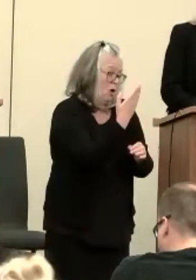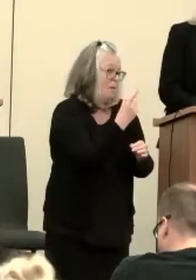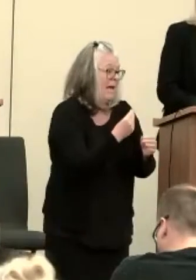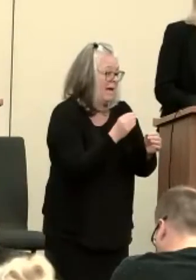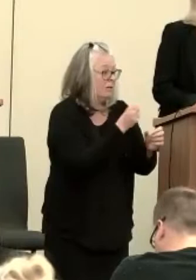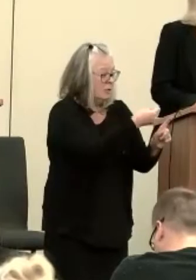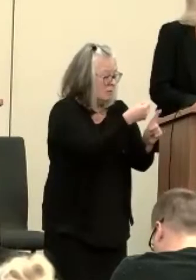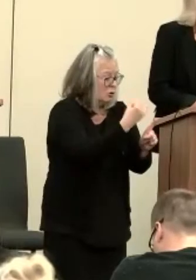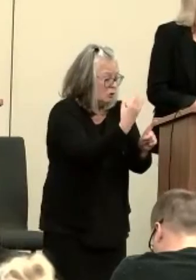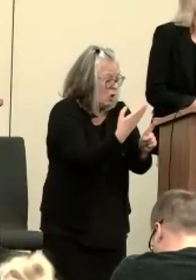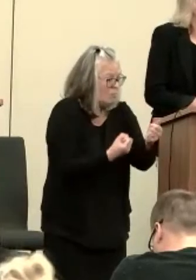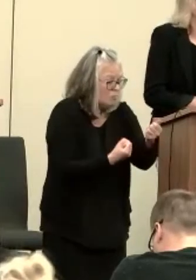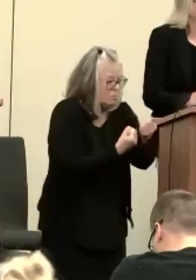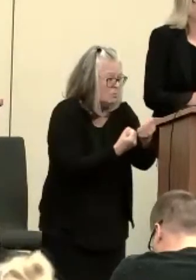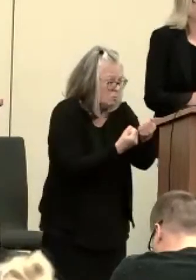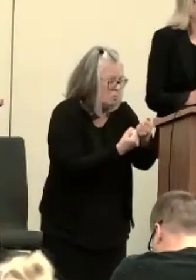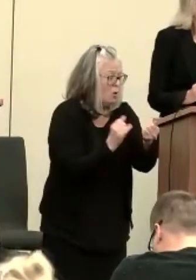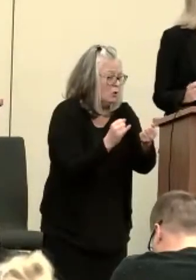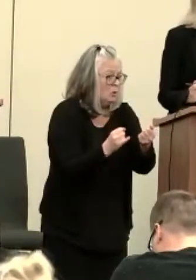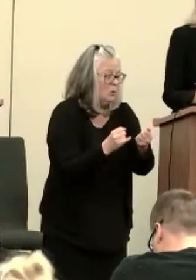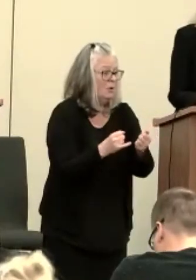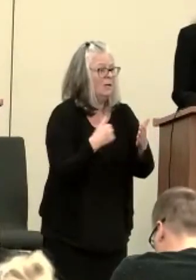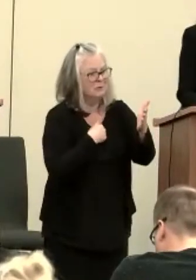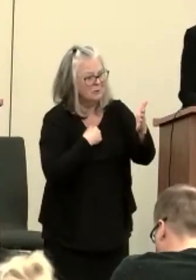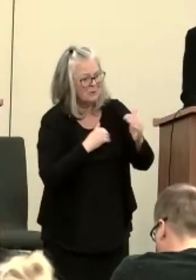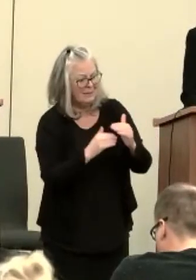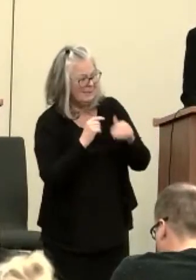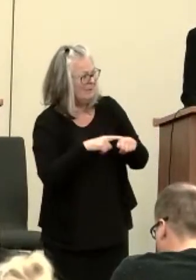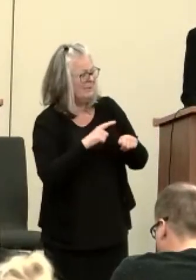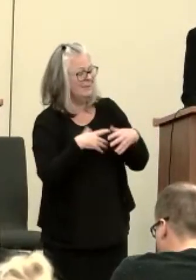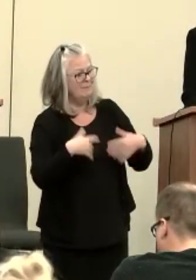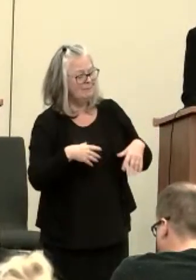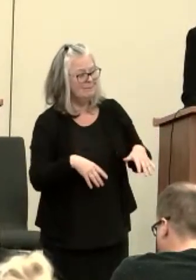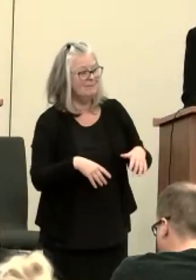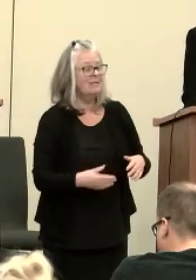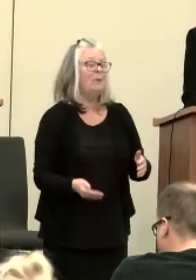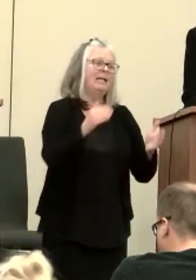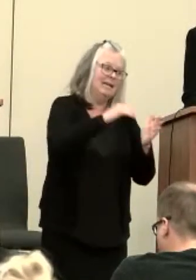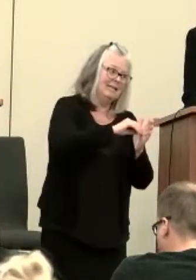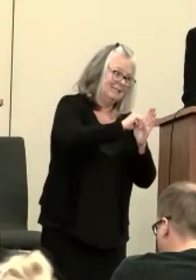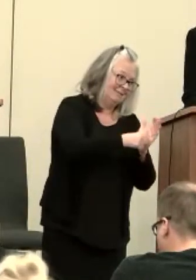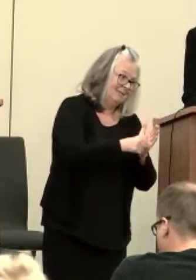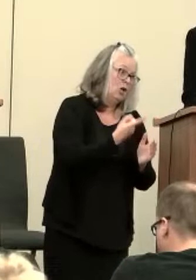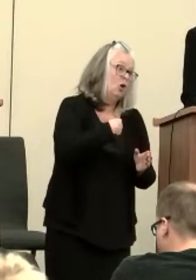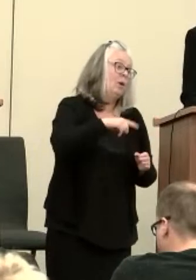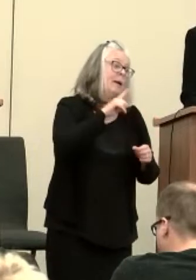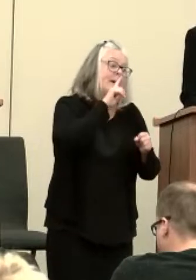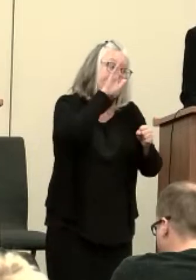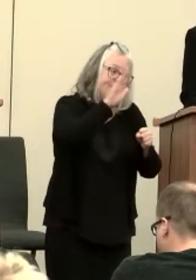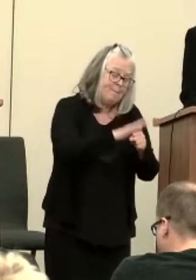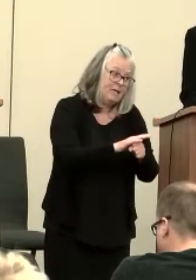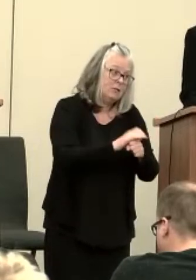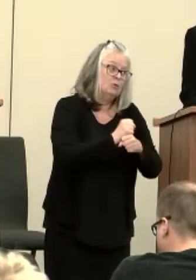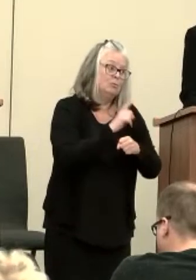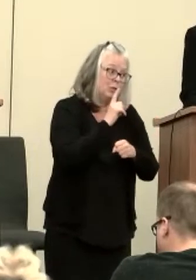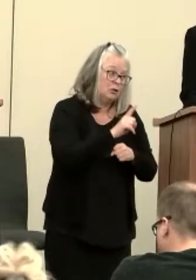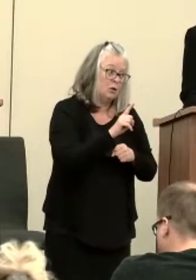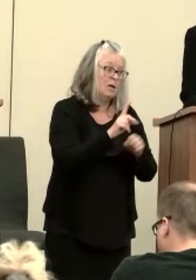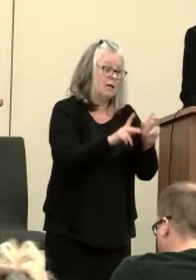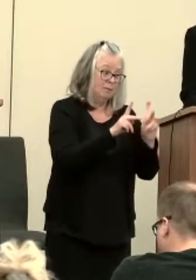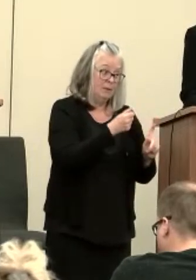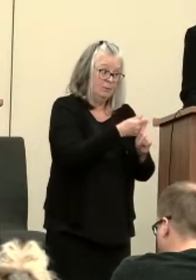workplace as well. Sorry, so little time here. Again, we are committed to ensuring that Manitobans